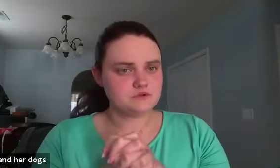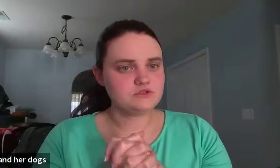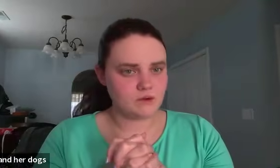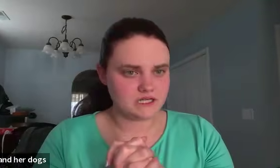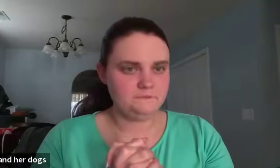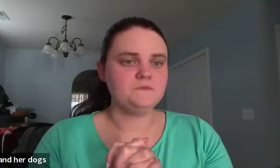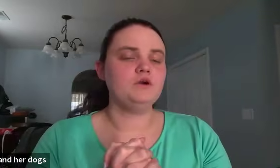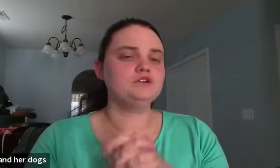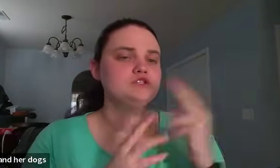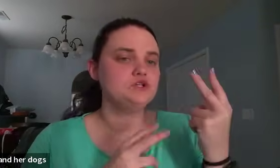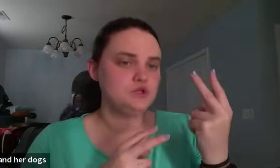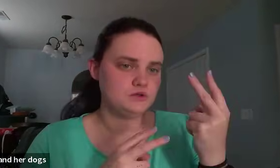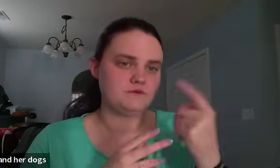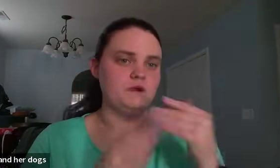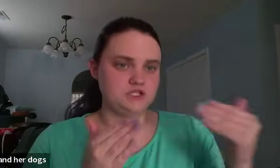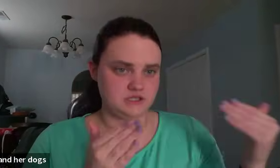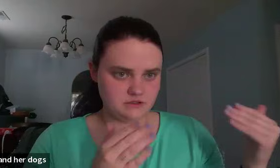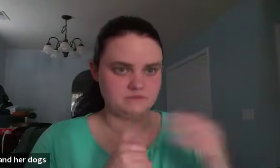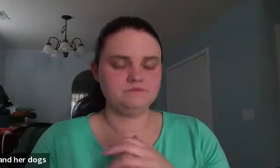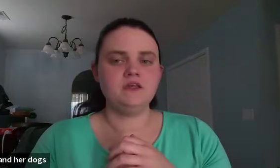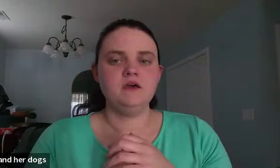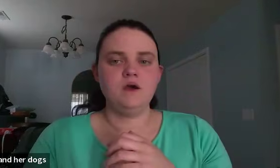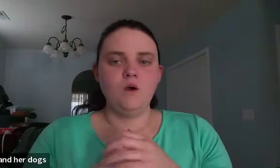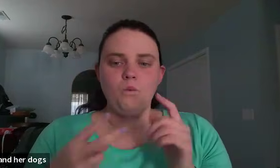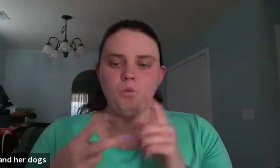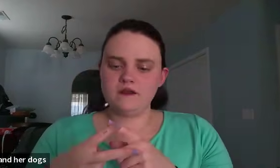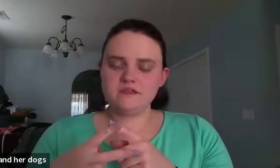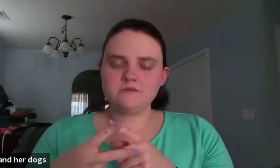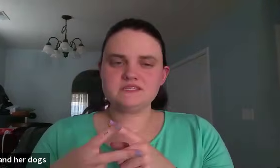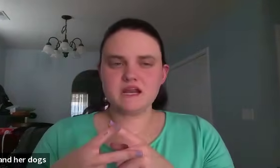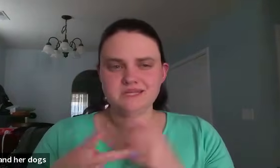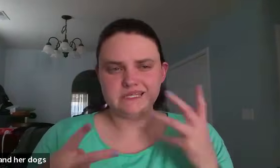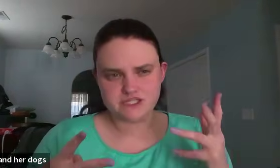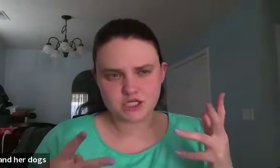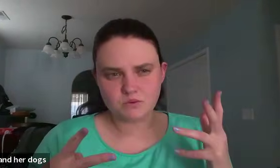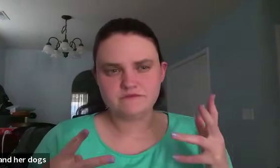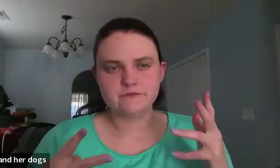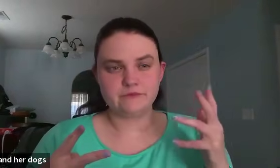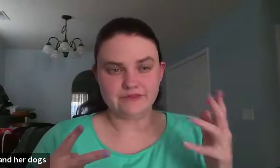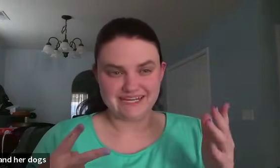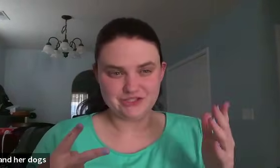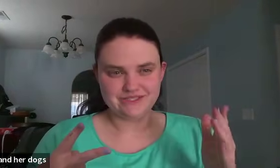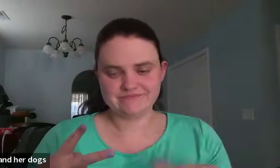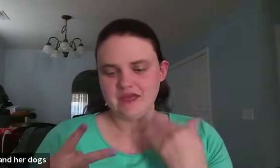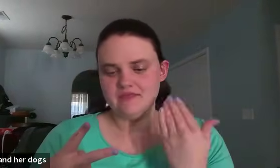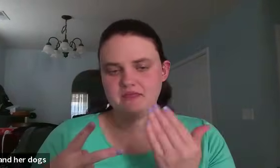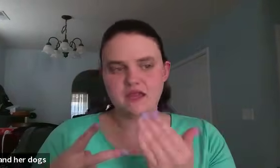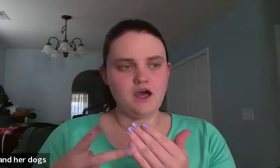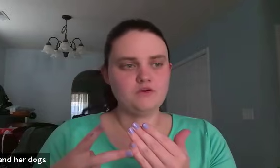through 20, there are two different ways you can do it. One of them is kind of an easier one for beginners, and then the other